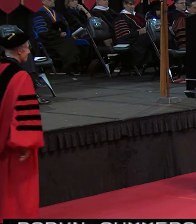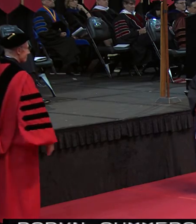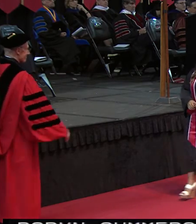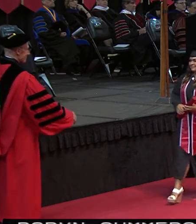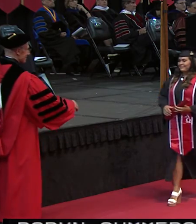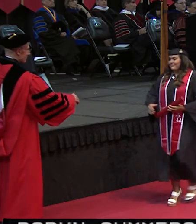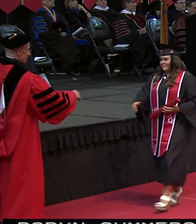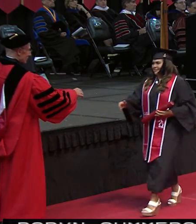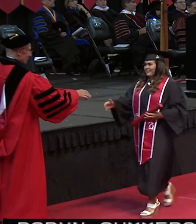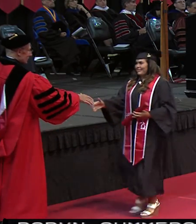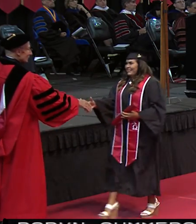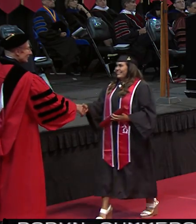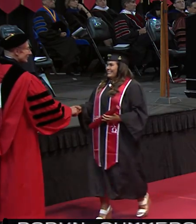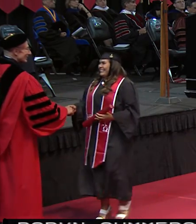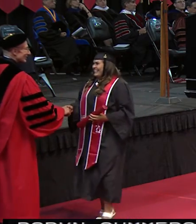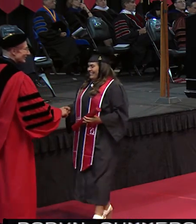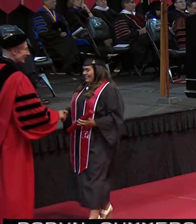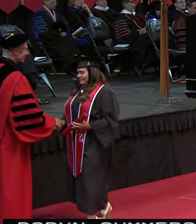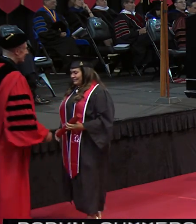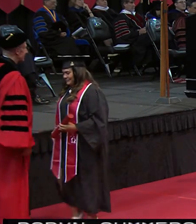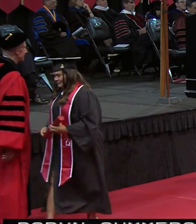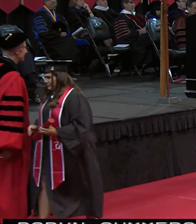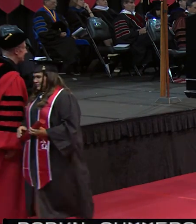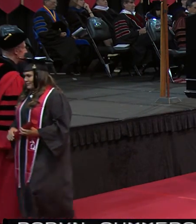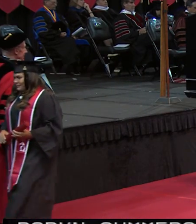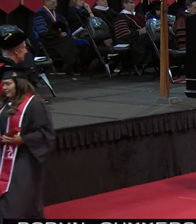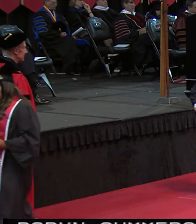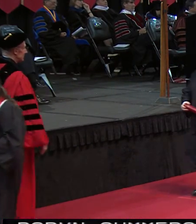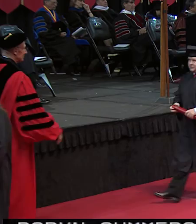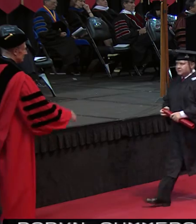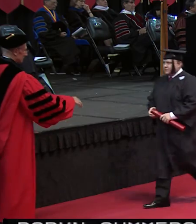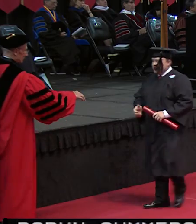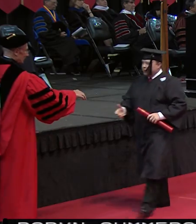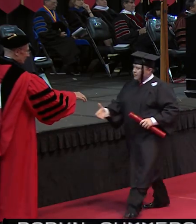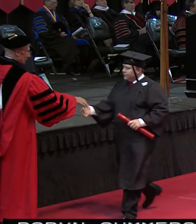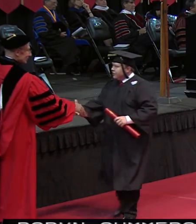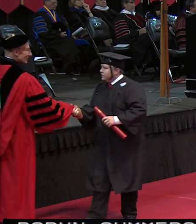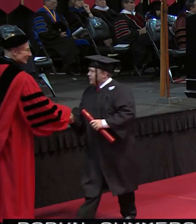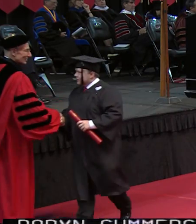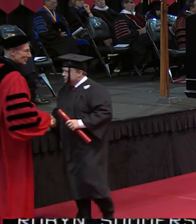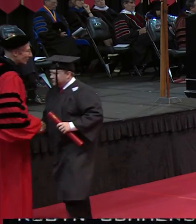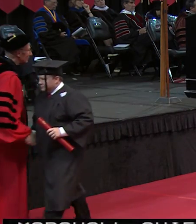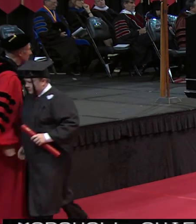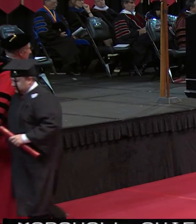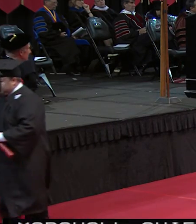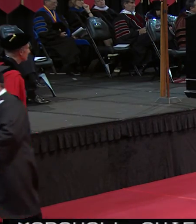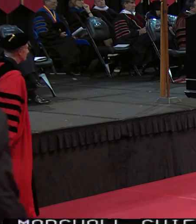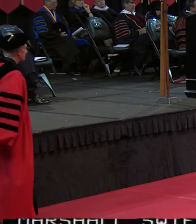Graduating cum laude, Bonnie Beth Tierheimer.